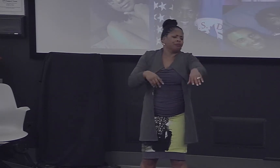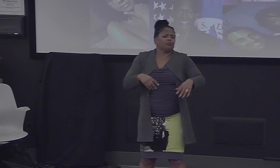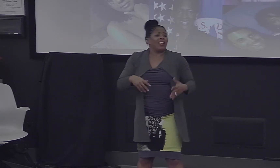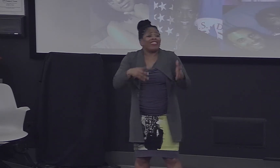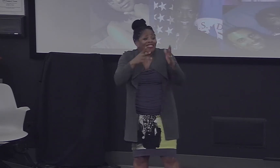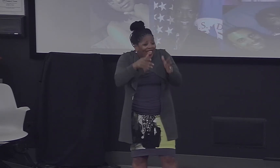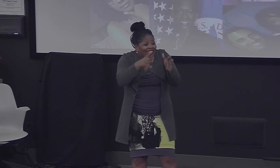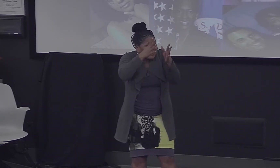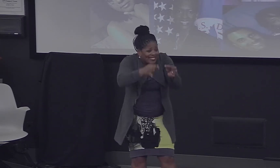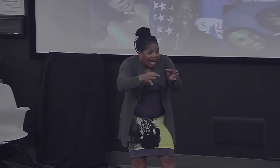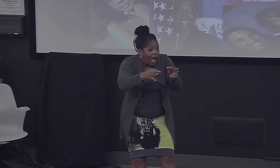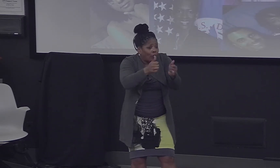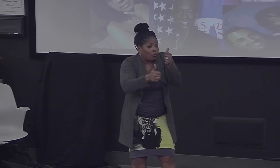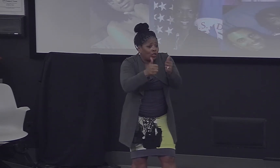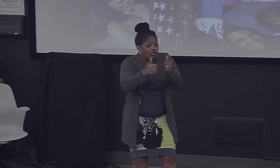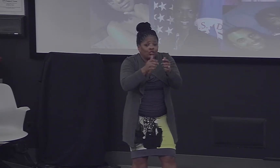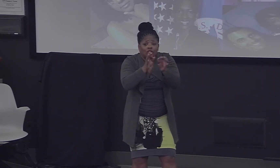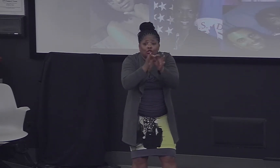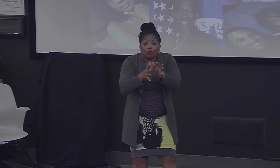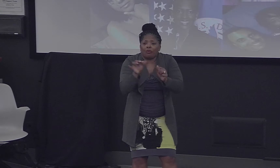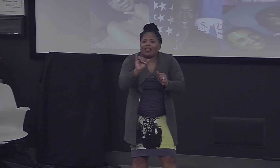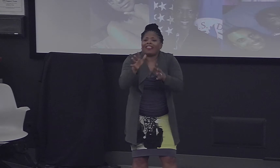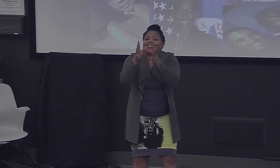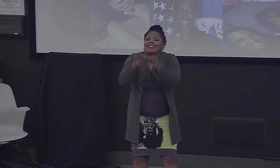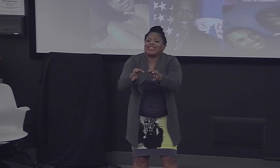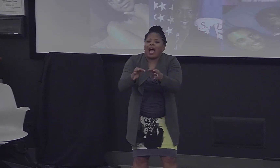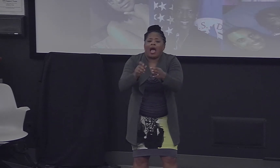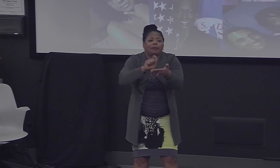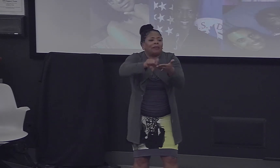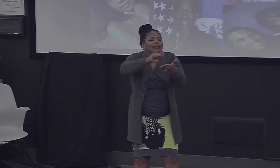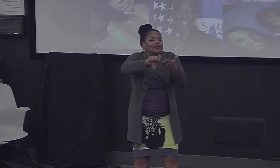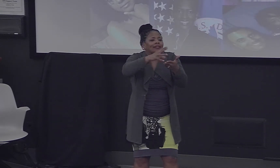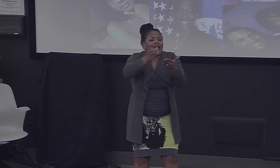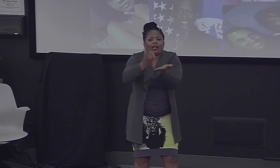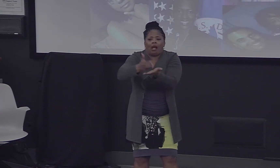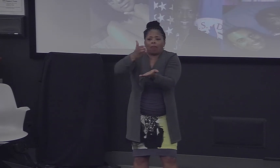interpreters. Or even government agencies are scheduling sign language interpreters.